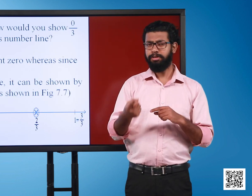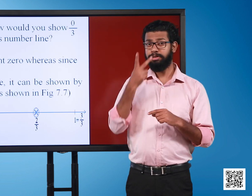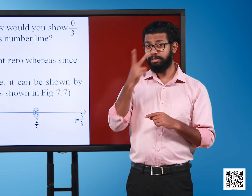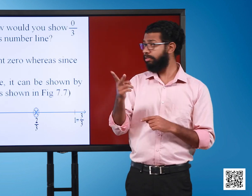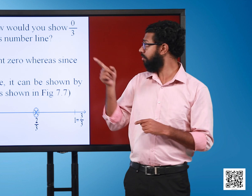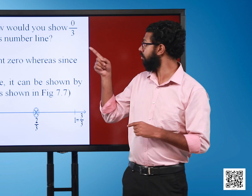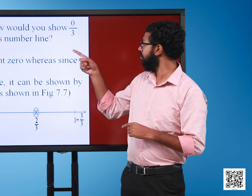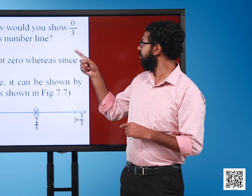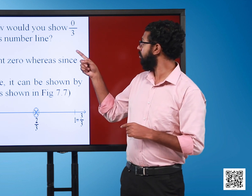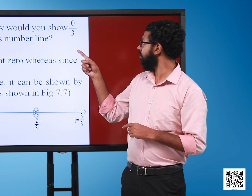Similarly, how would you show